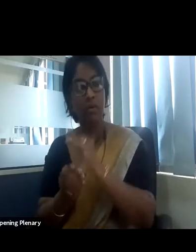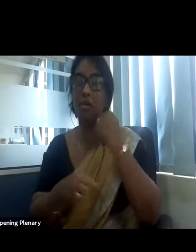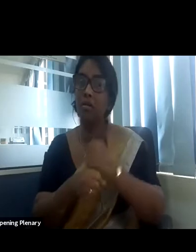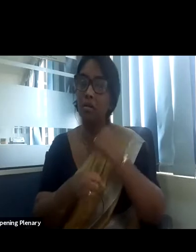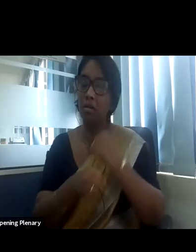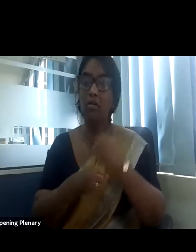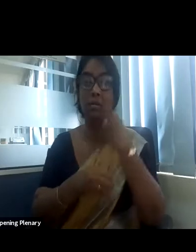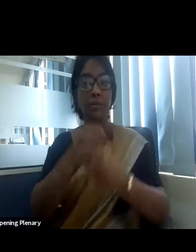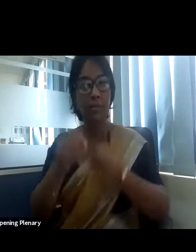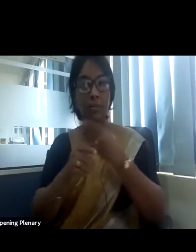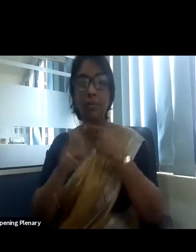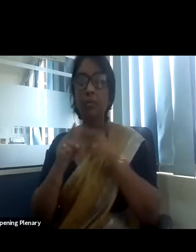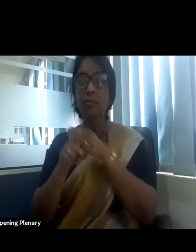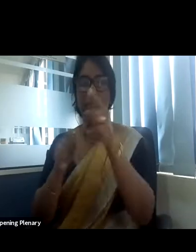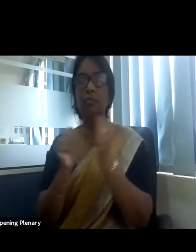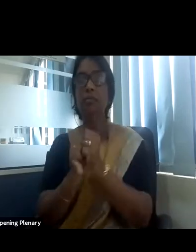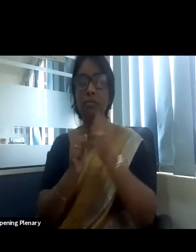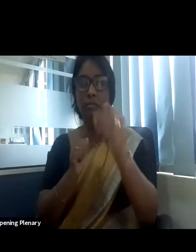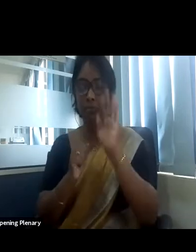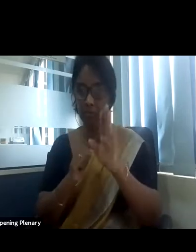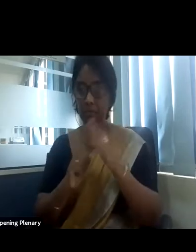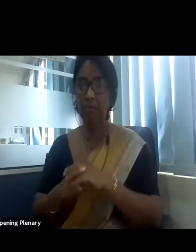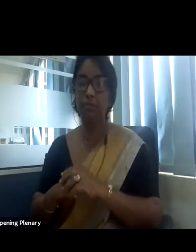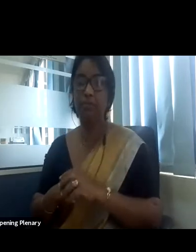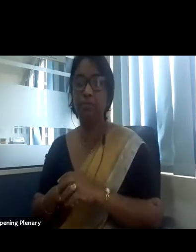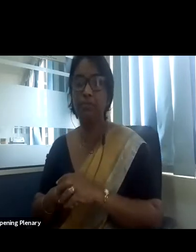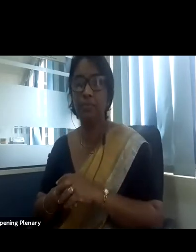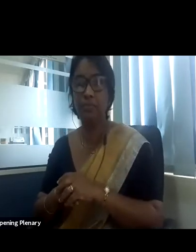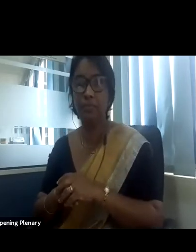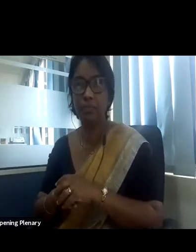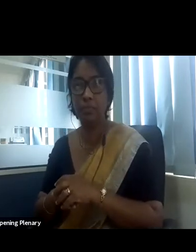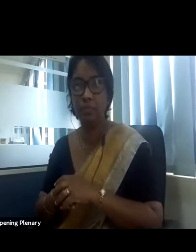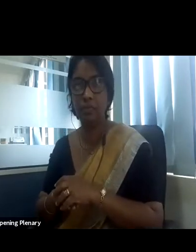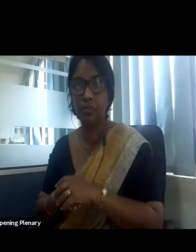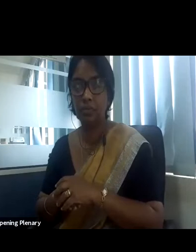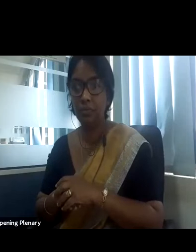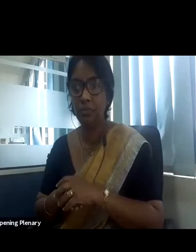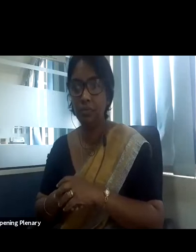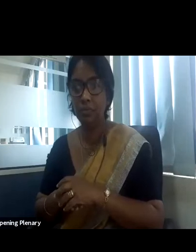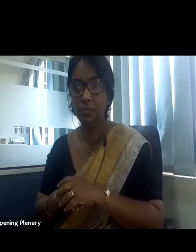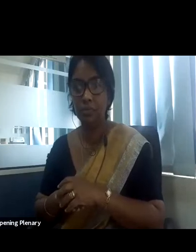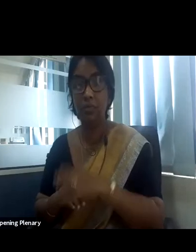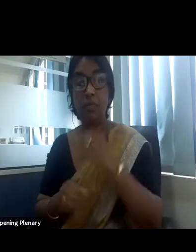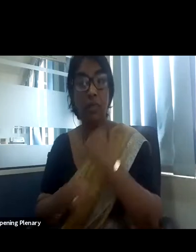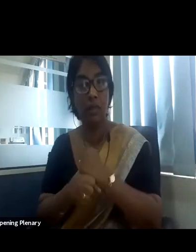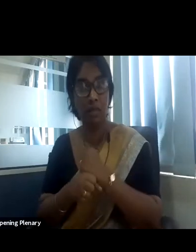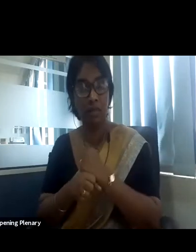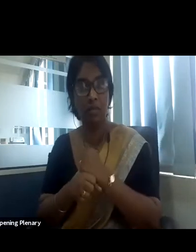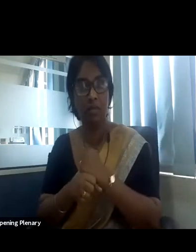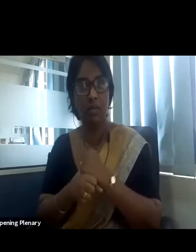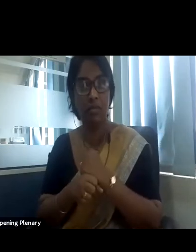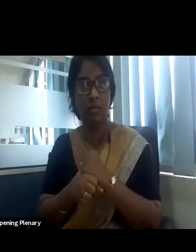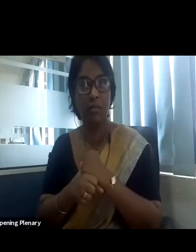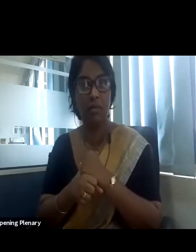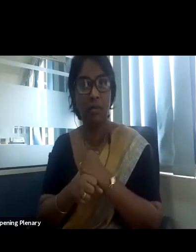So rounding up here, to reach the neutral side of the coin, governments should support a coherent policy environment for businesses,